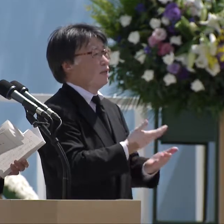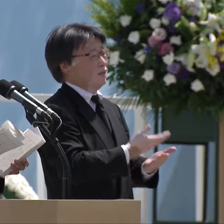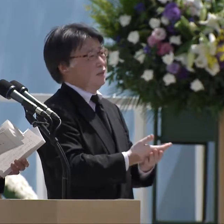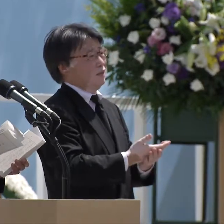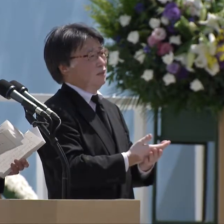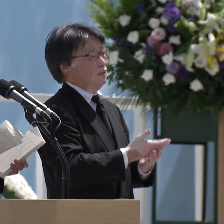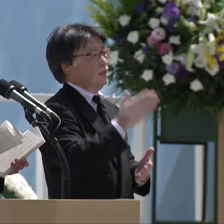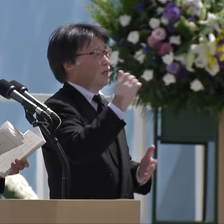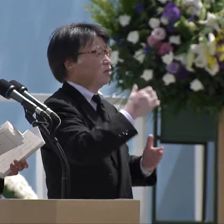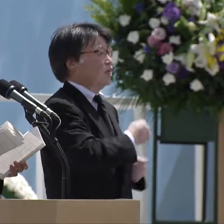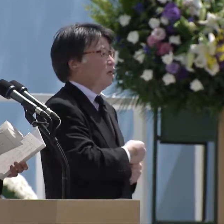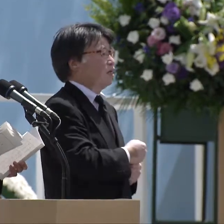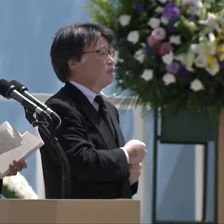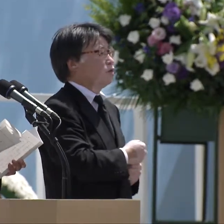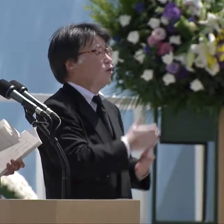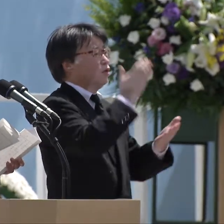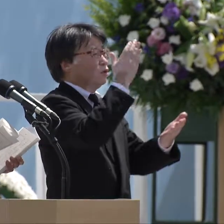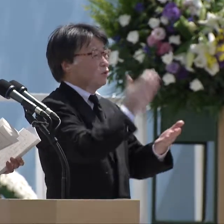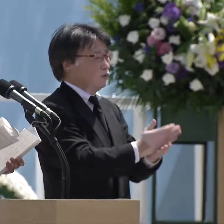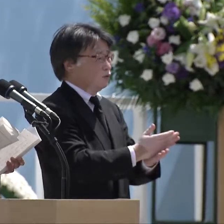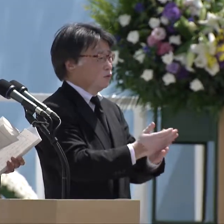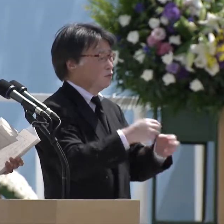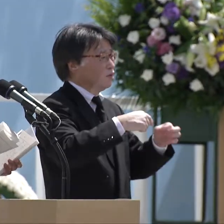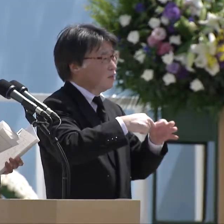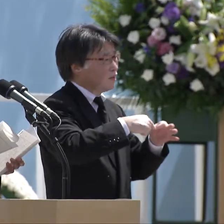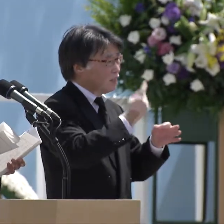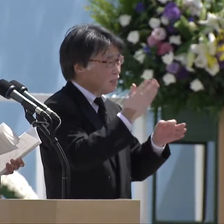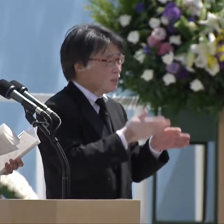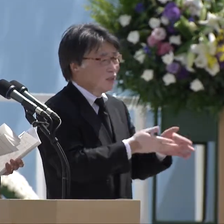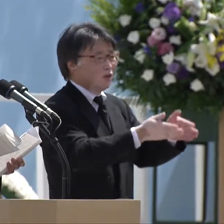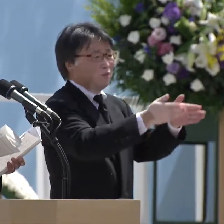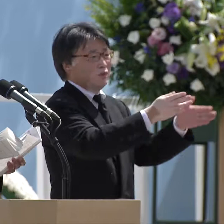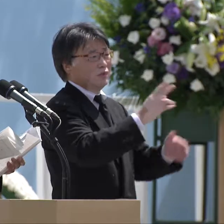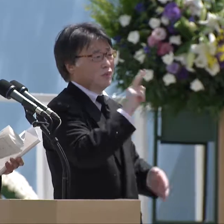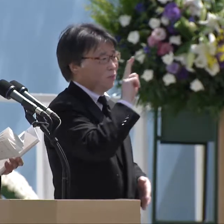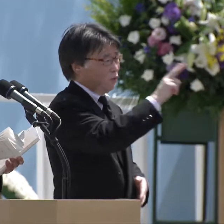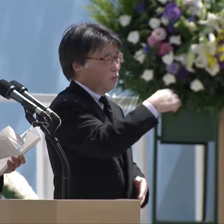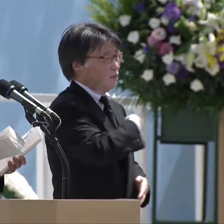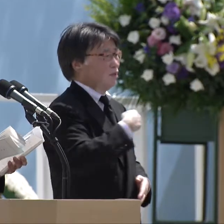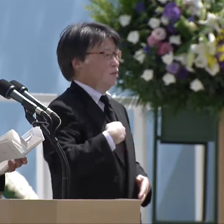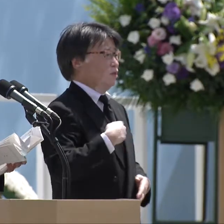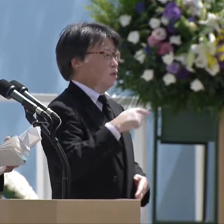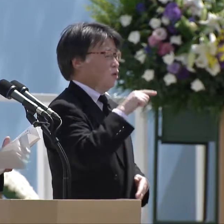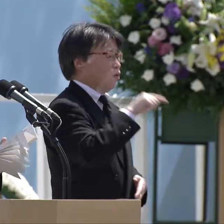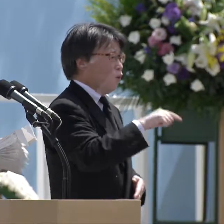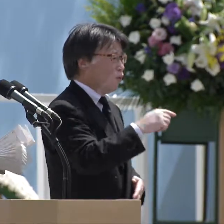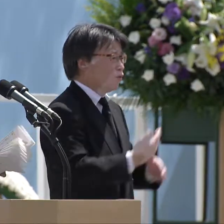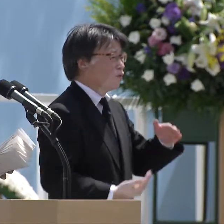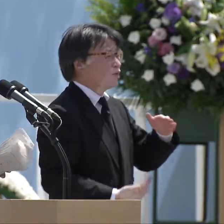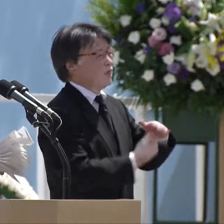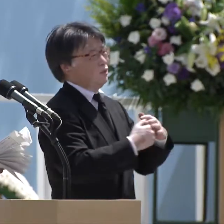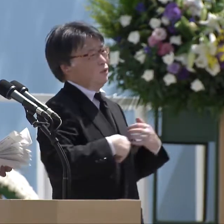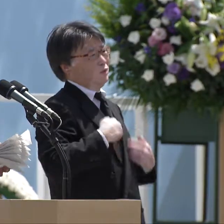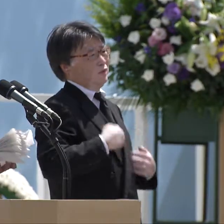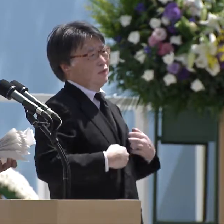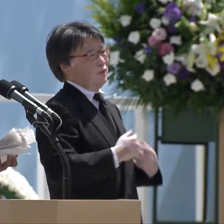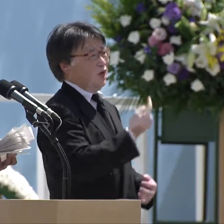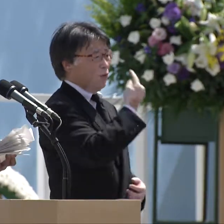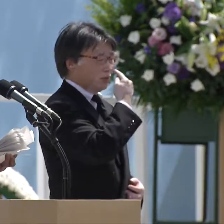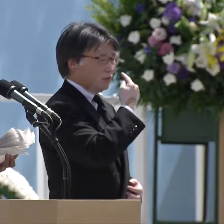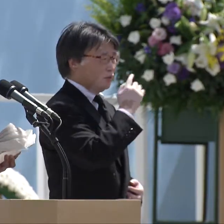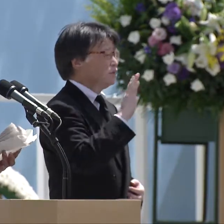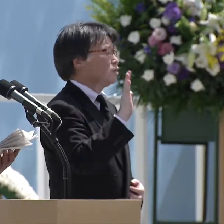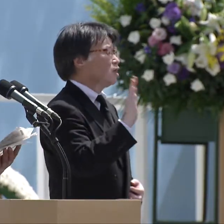was adopted by the UN in July 2017. The path to nuclear abolition, which the hibakusha desperately wished to see during